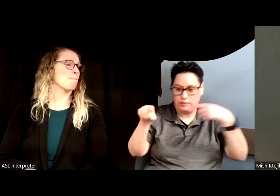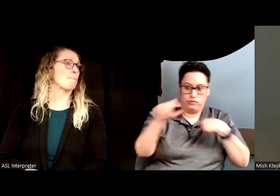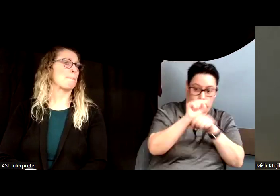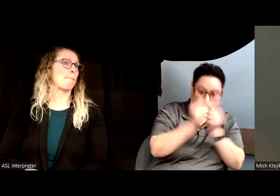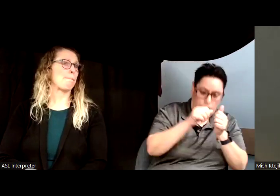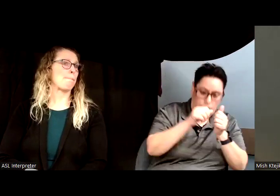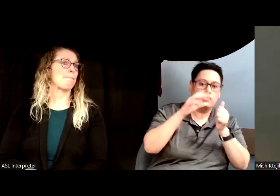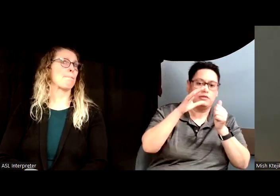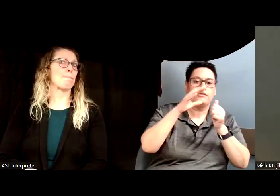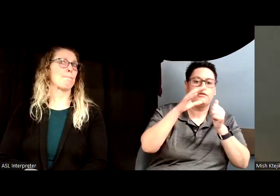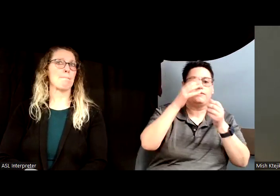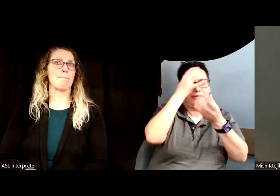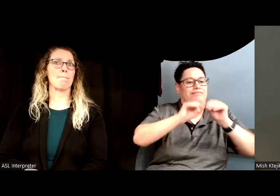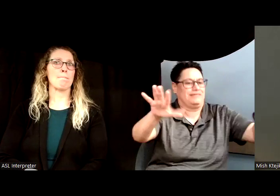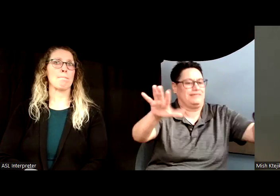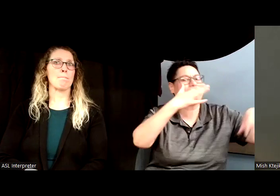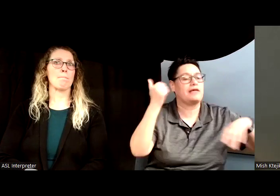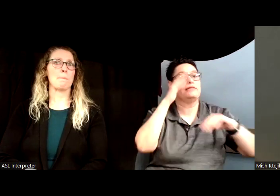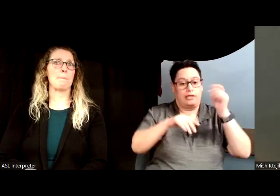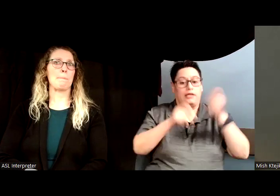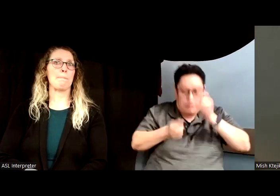short timeline.